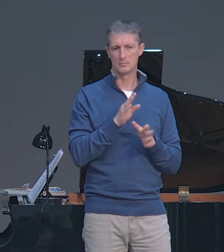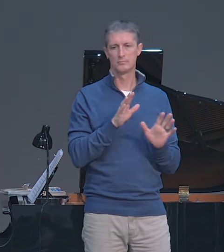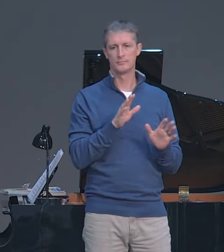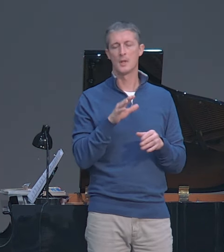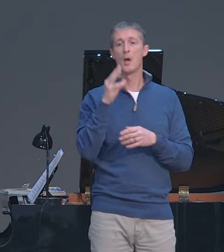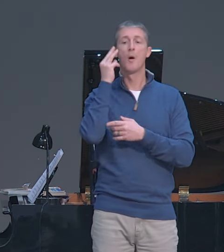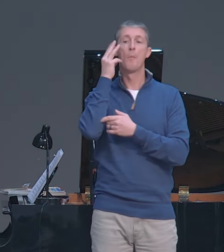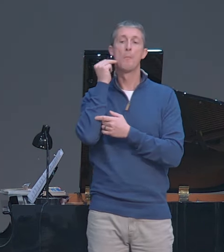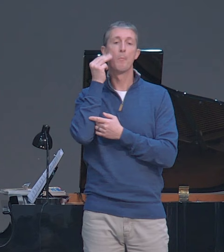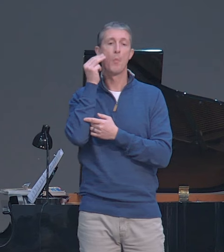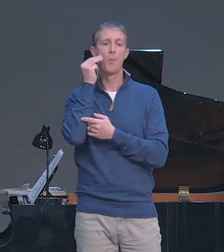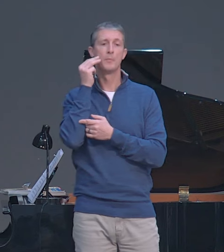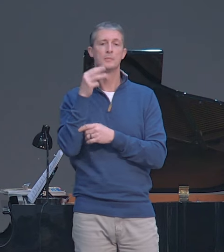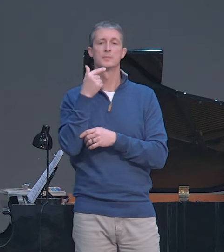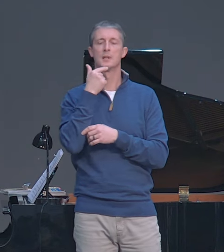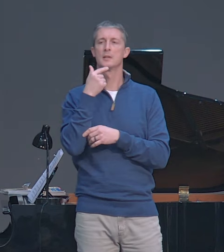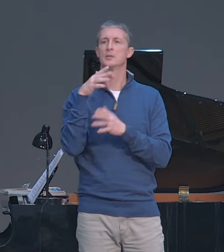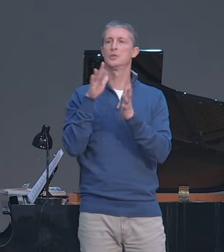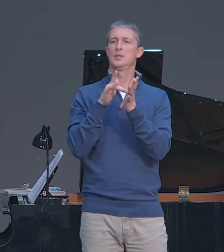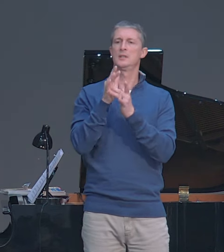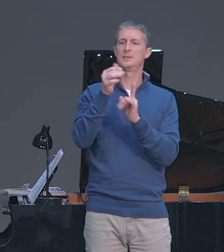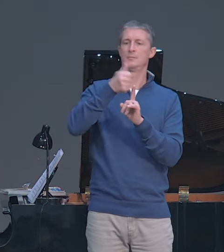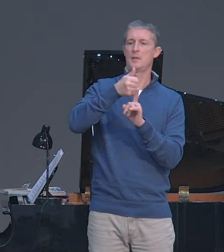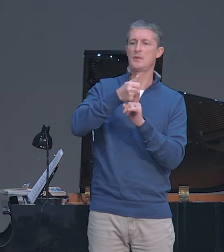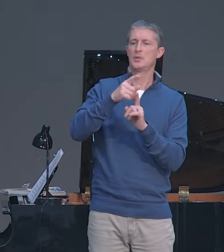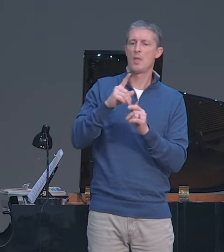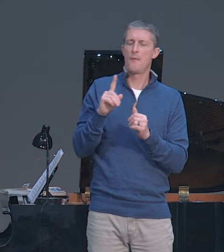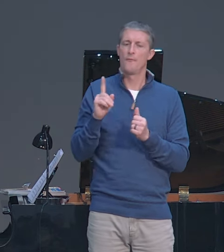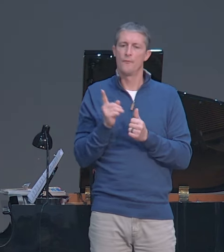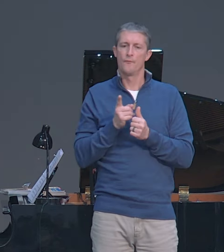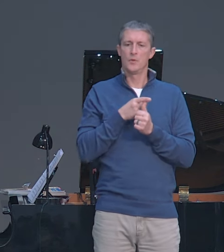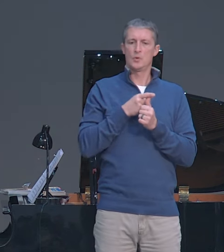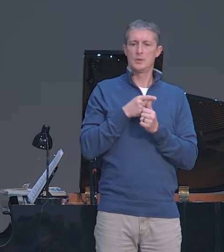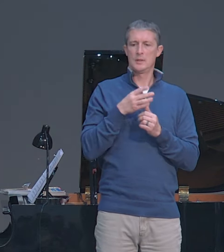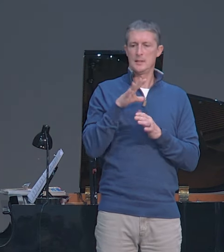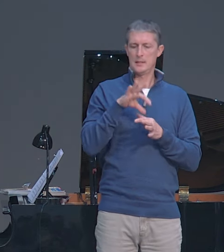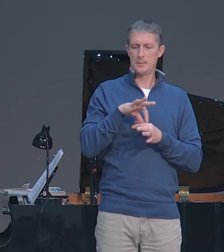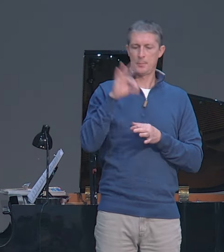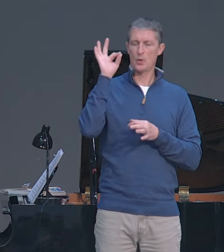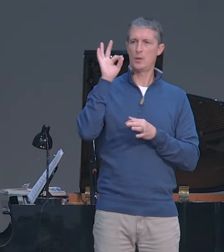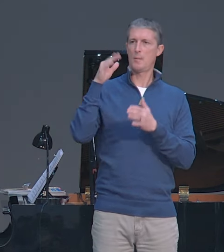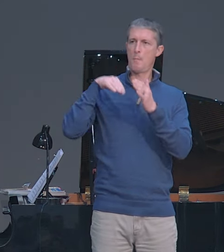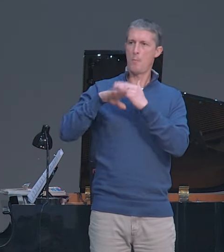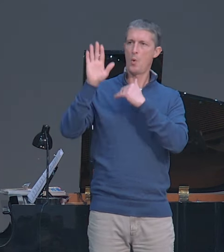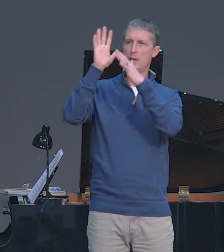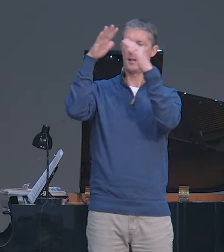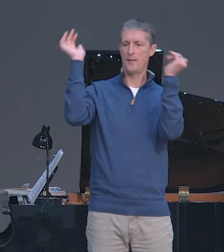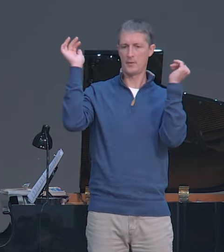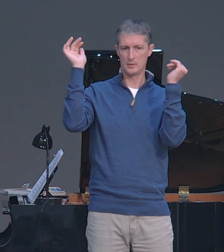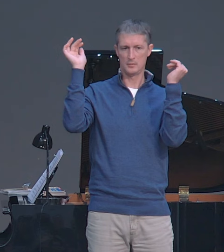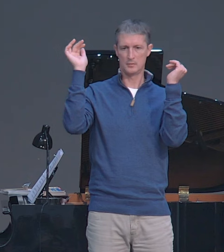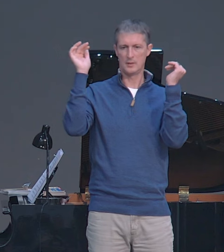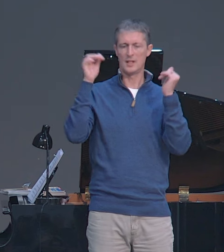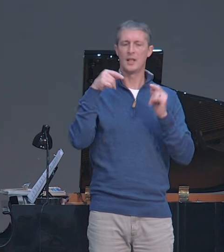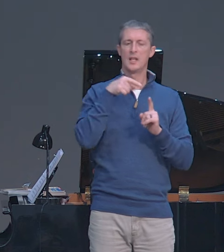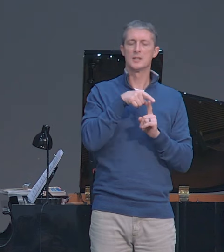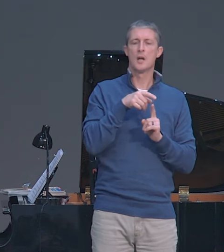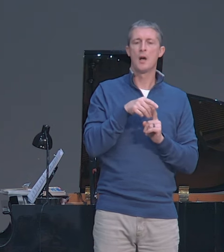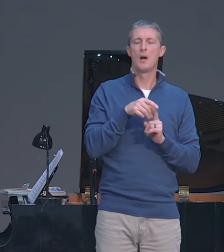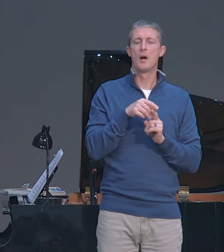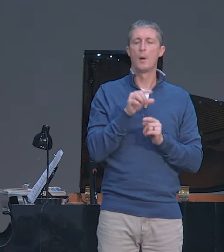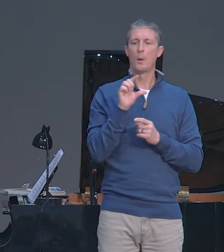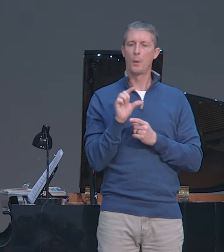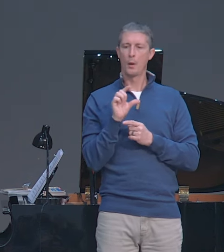first spirit to be born in heaven, and that he was a God, not